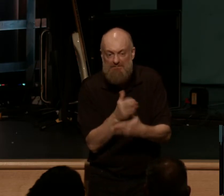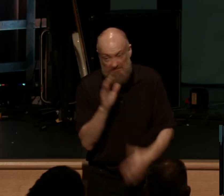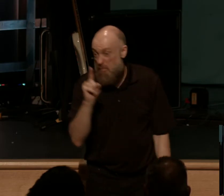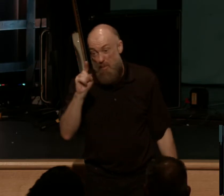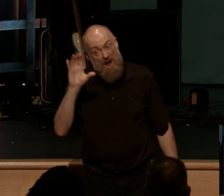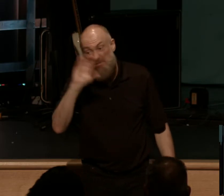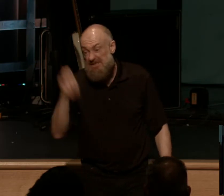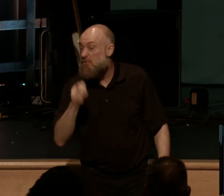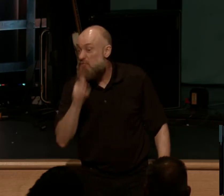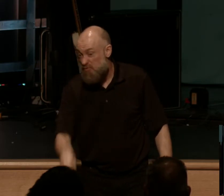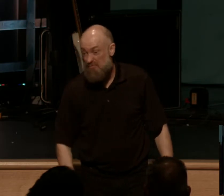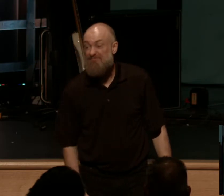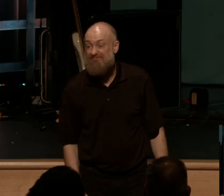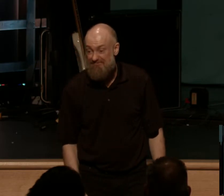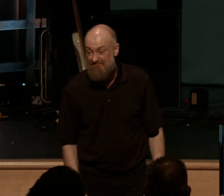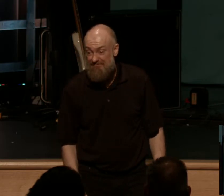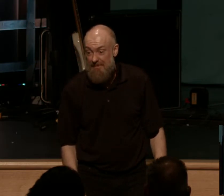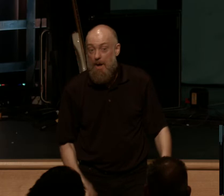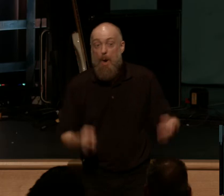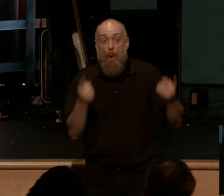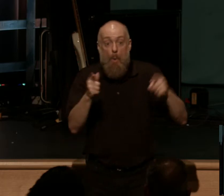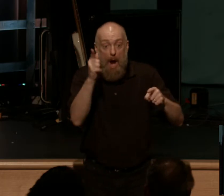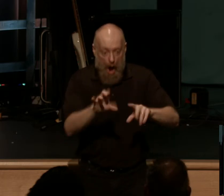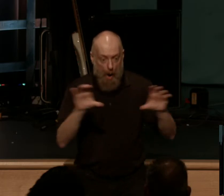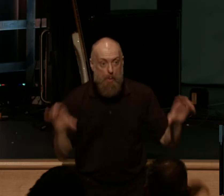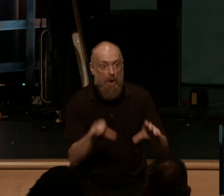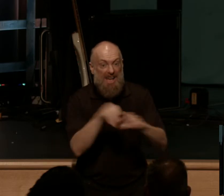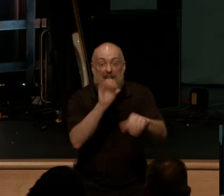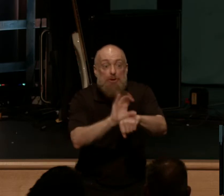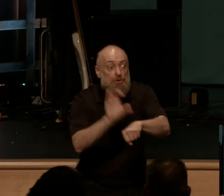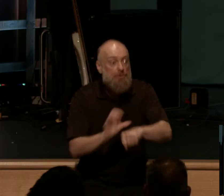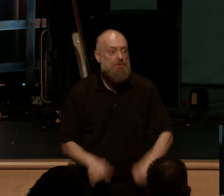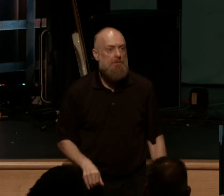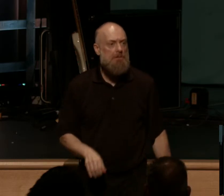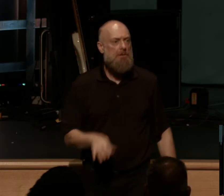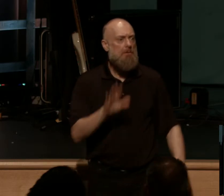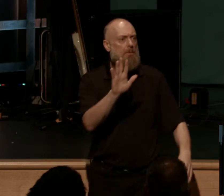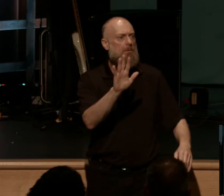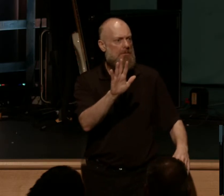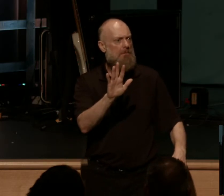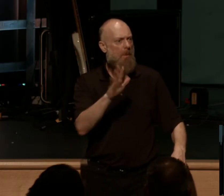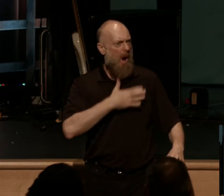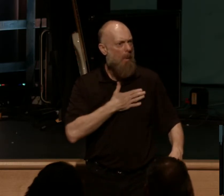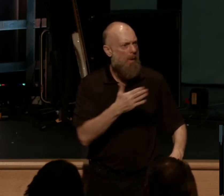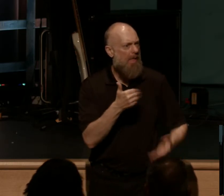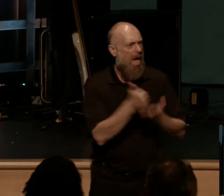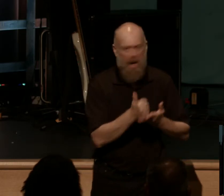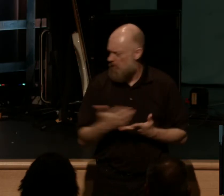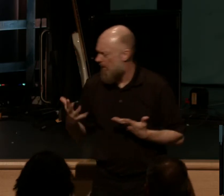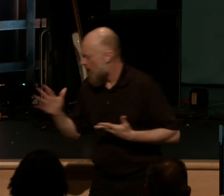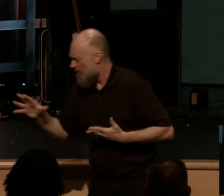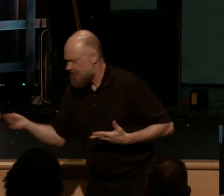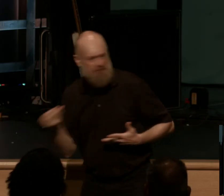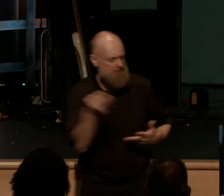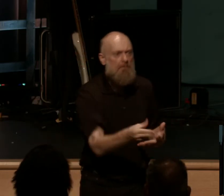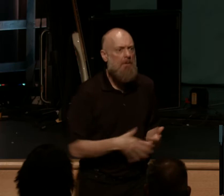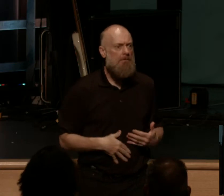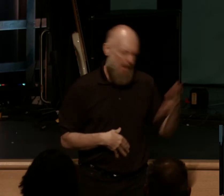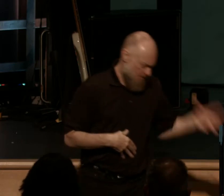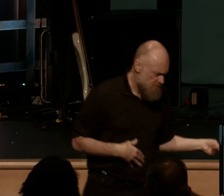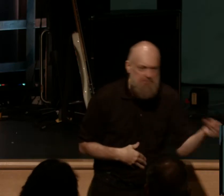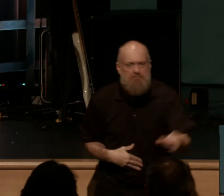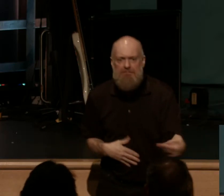100% that is true. Whenever God is working by His Spirit, there will be generosity seen within His people. There's